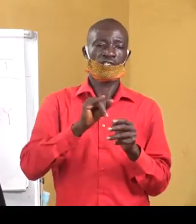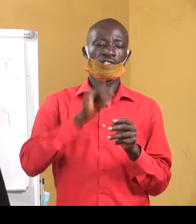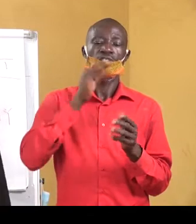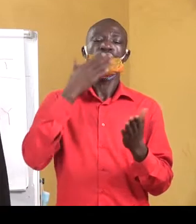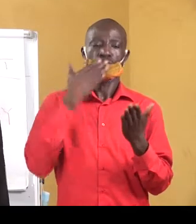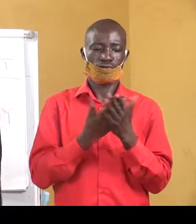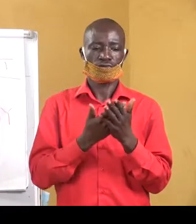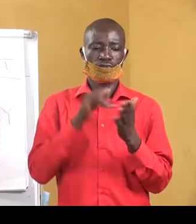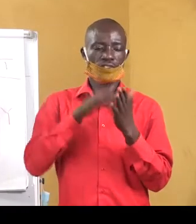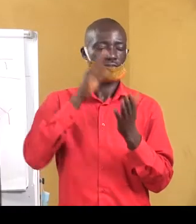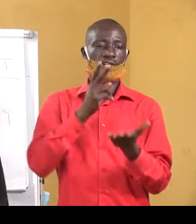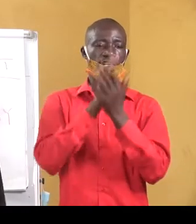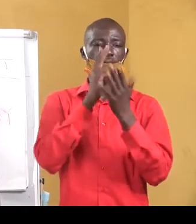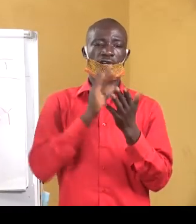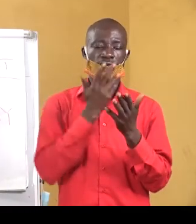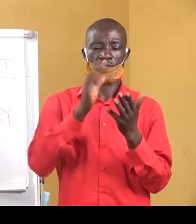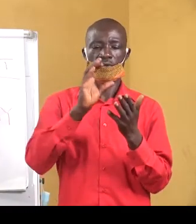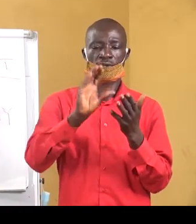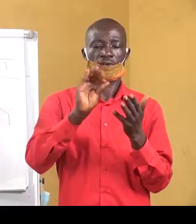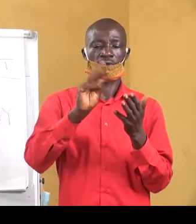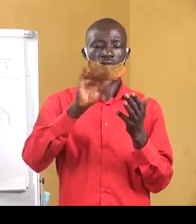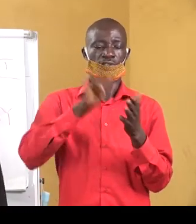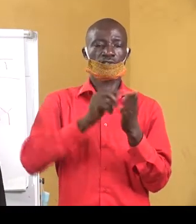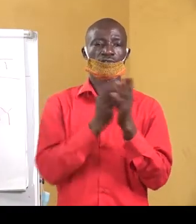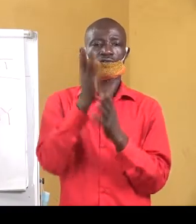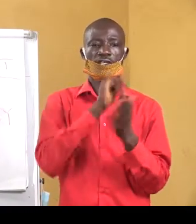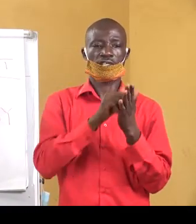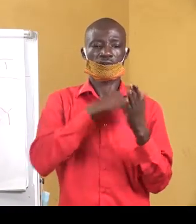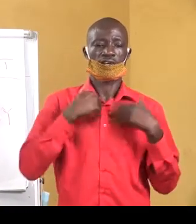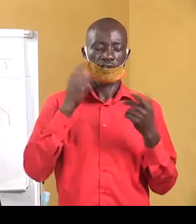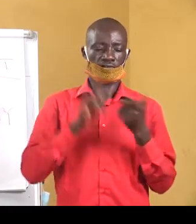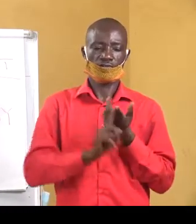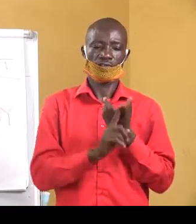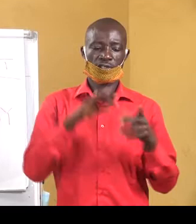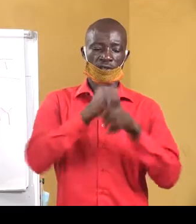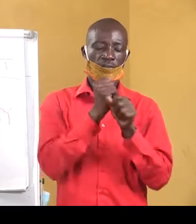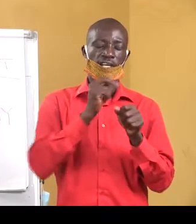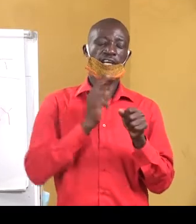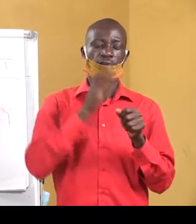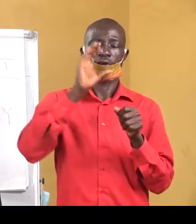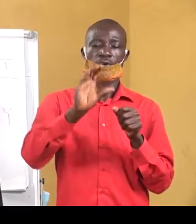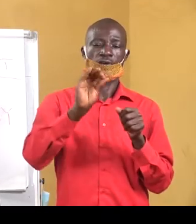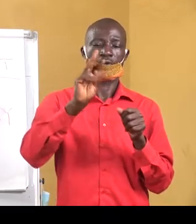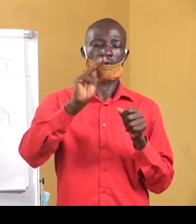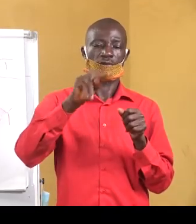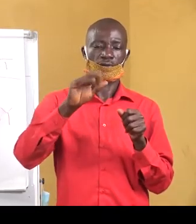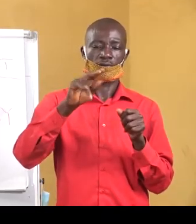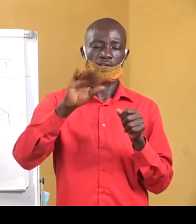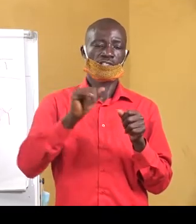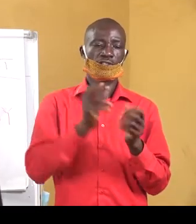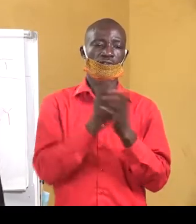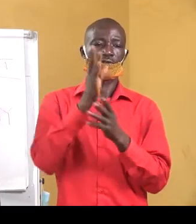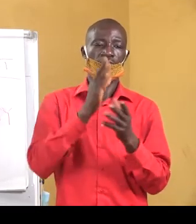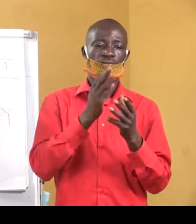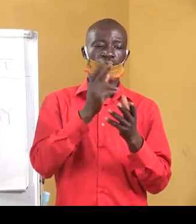industry grow, we have to really enhance our industry through either export or